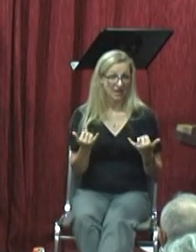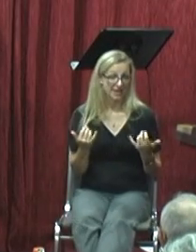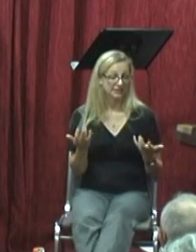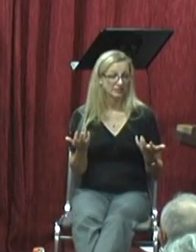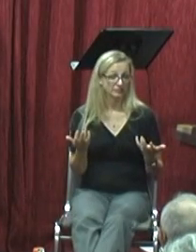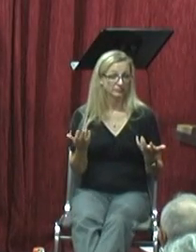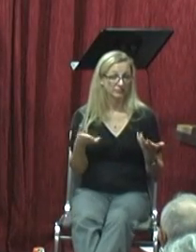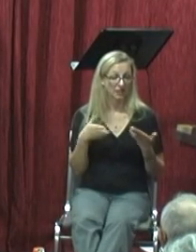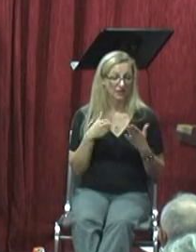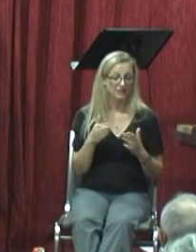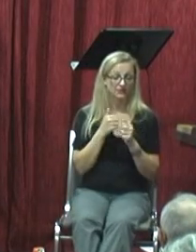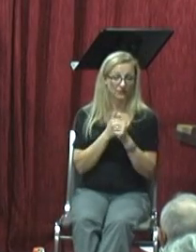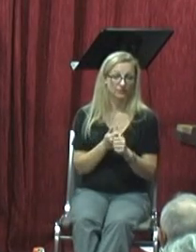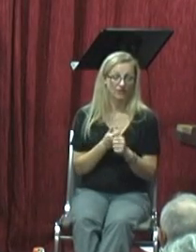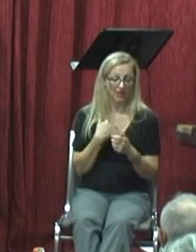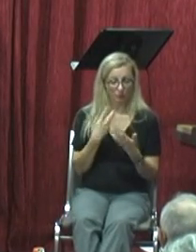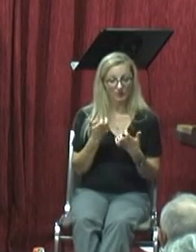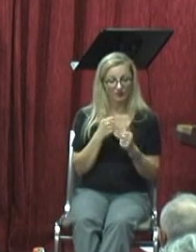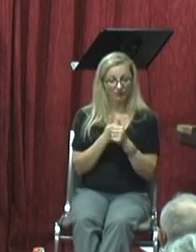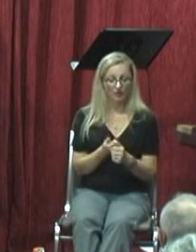act,